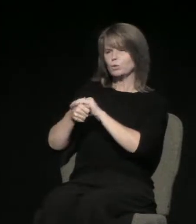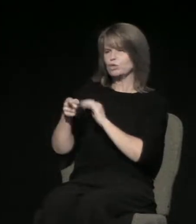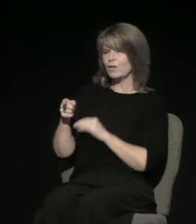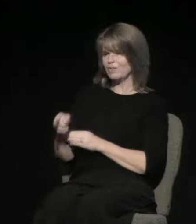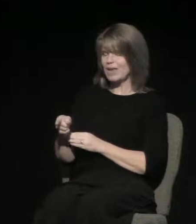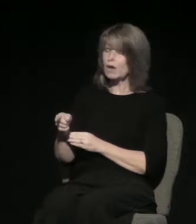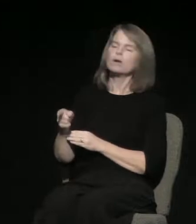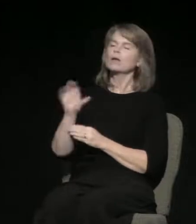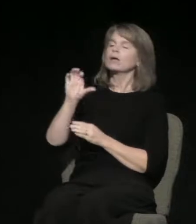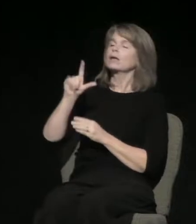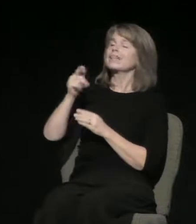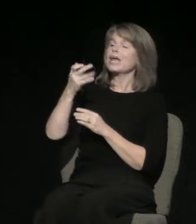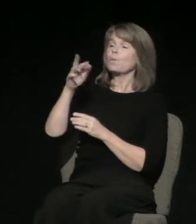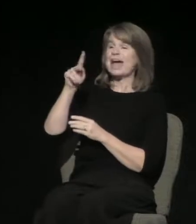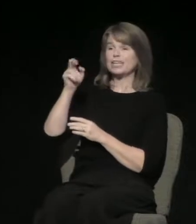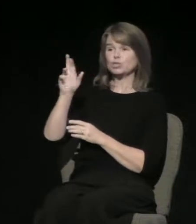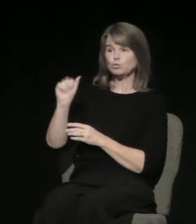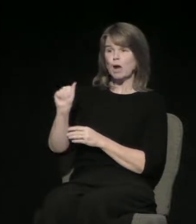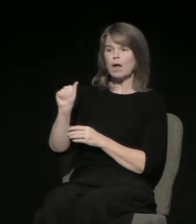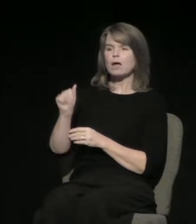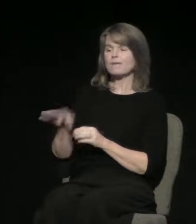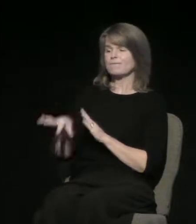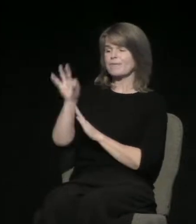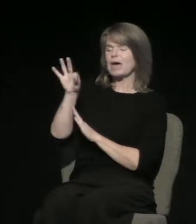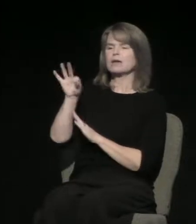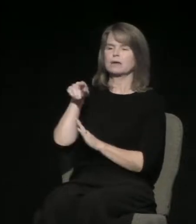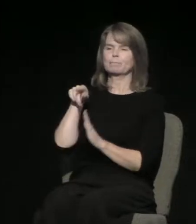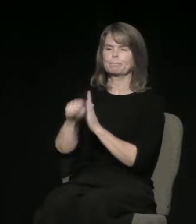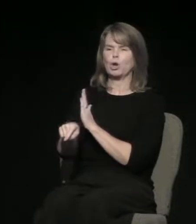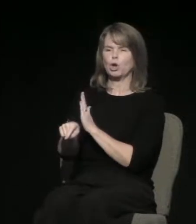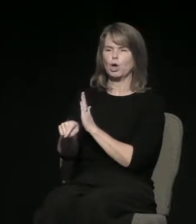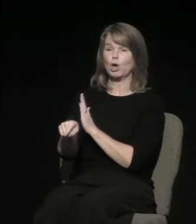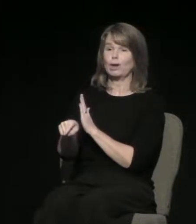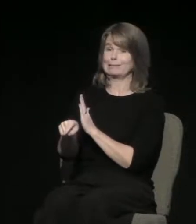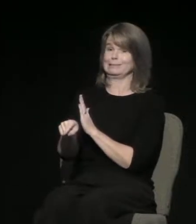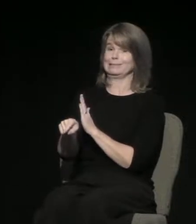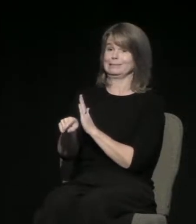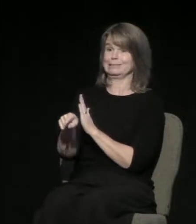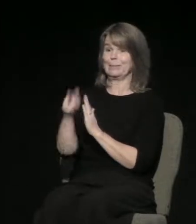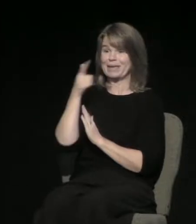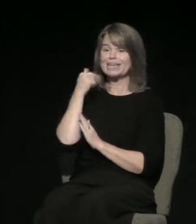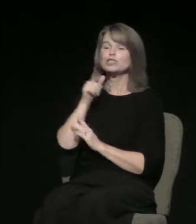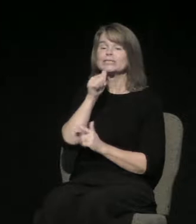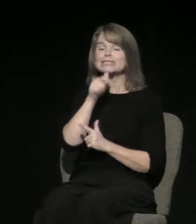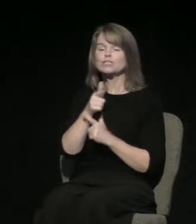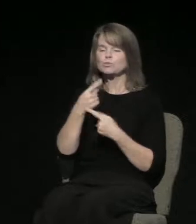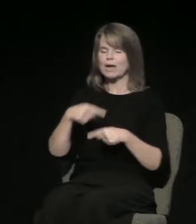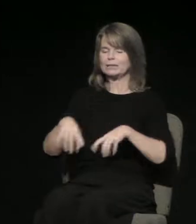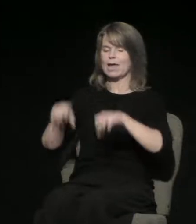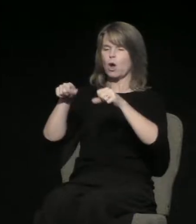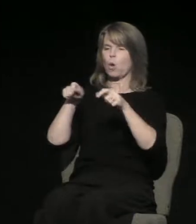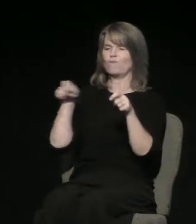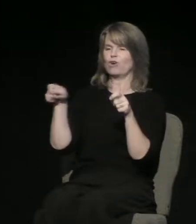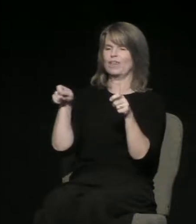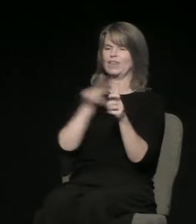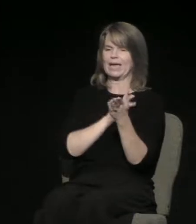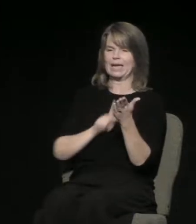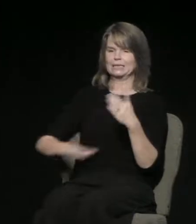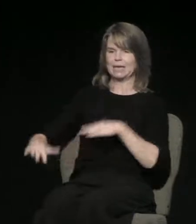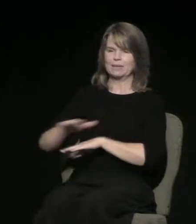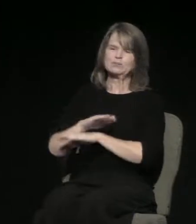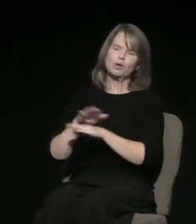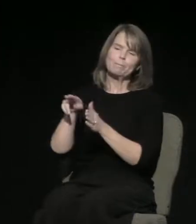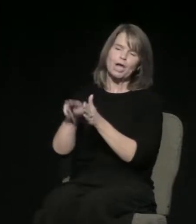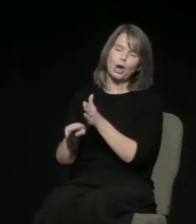got her out And she murdered her Because she was Trying to take Over the kingdom And she's buried There in that Little